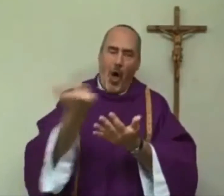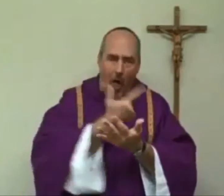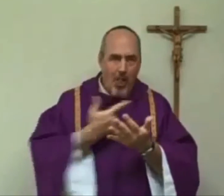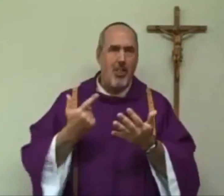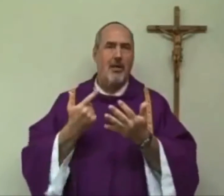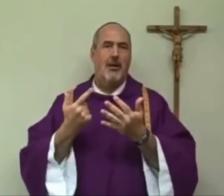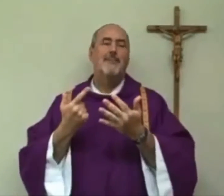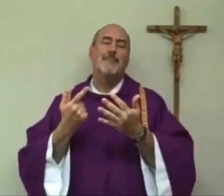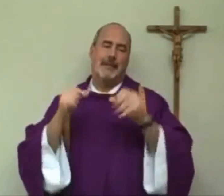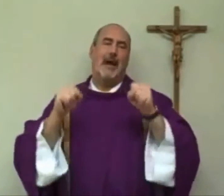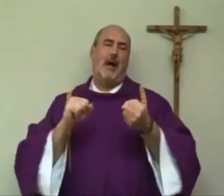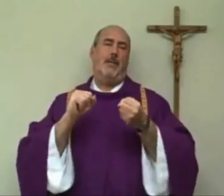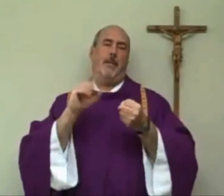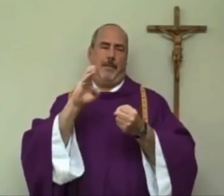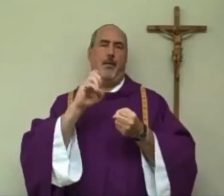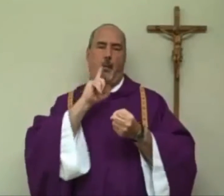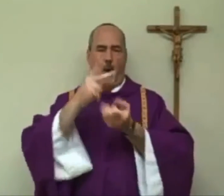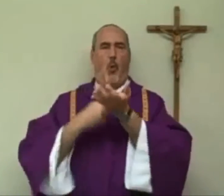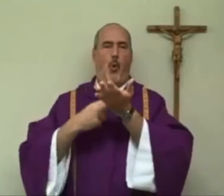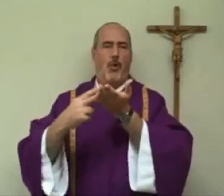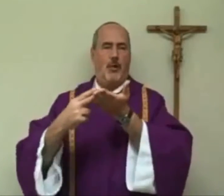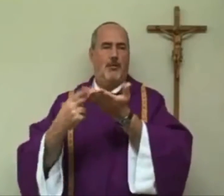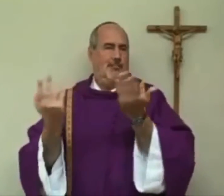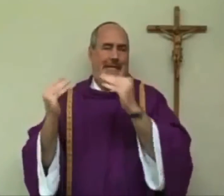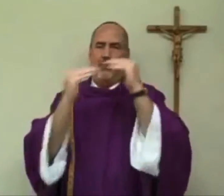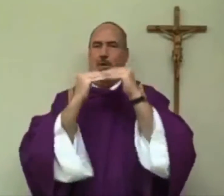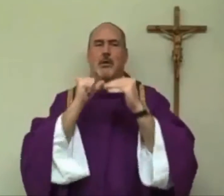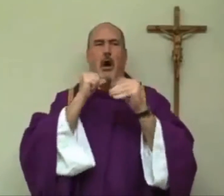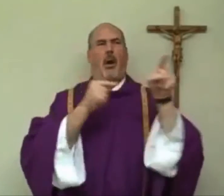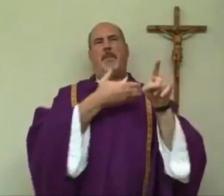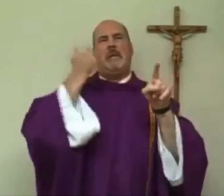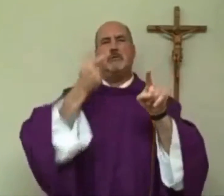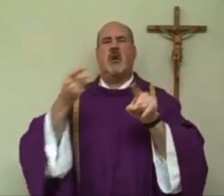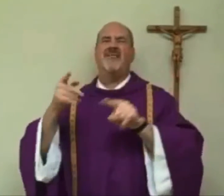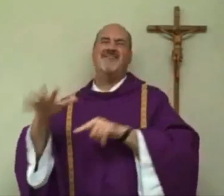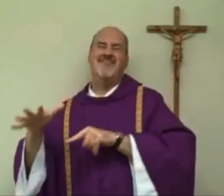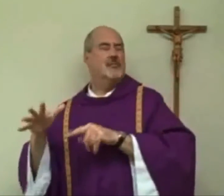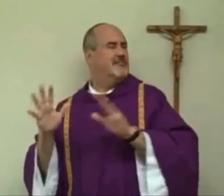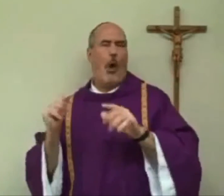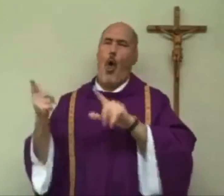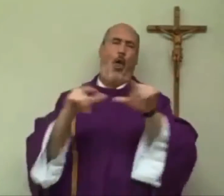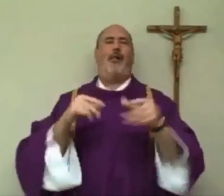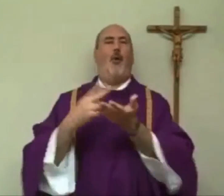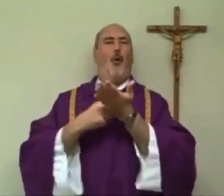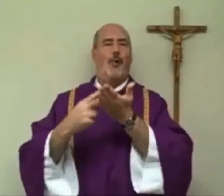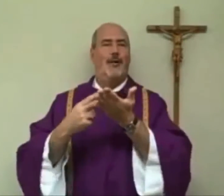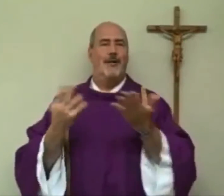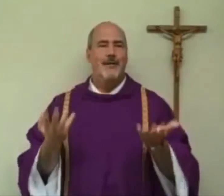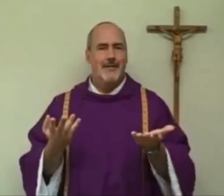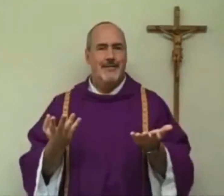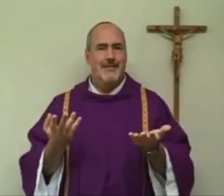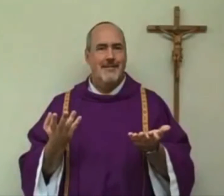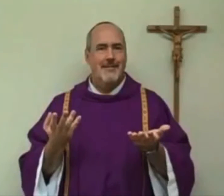that all vocations have the potential to be truly holy, and that one is no better than the other.